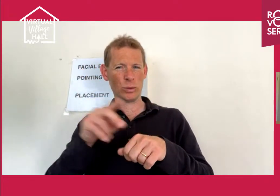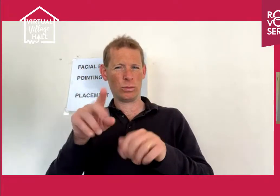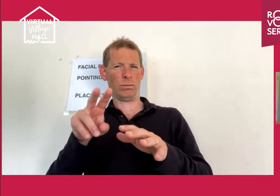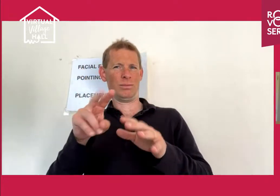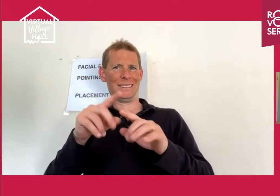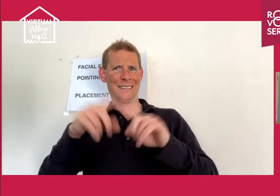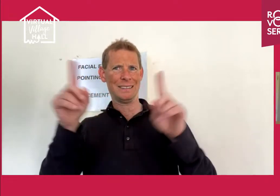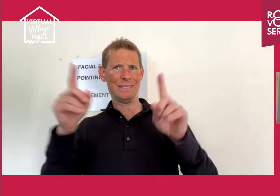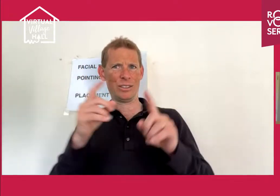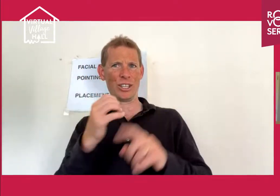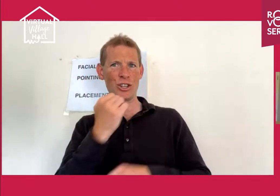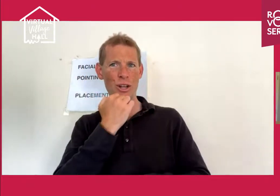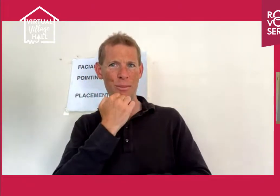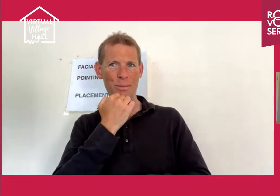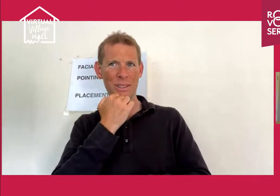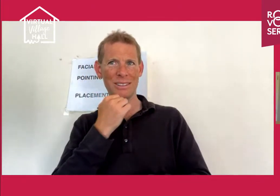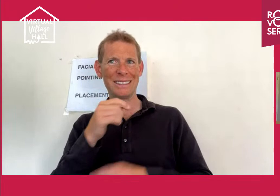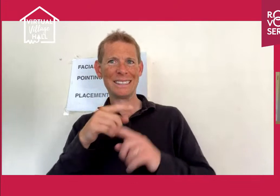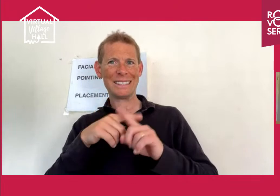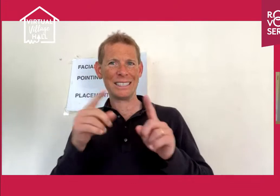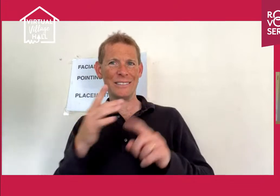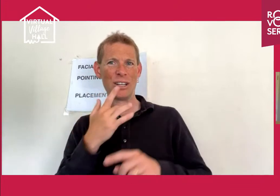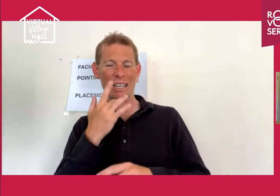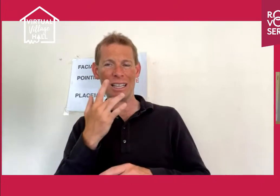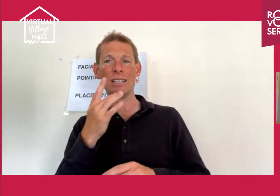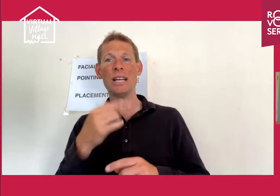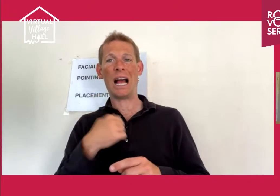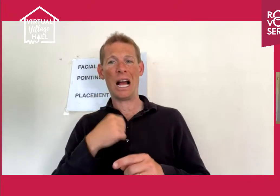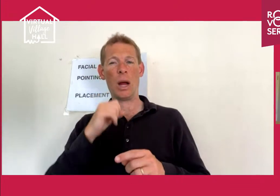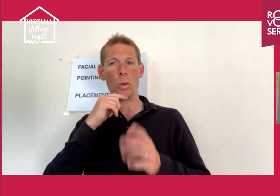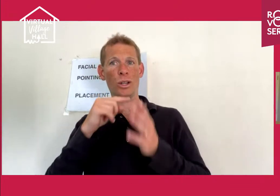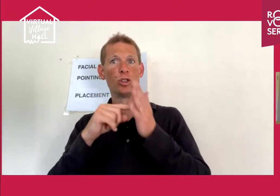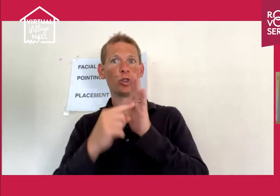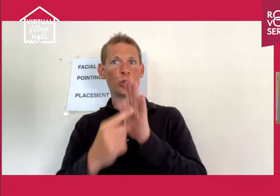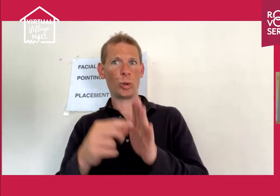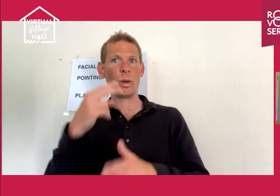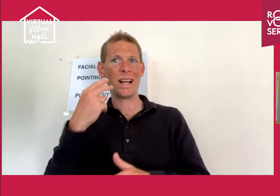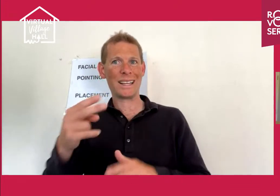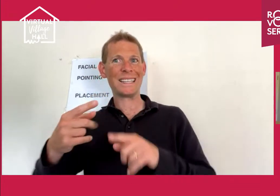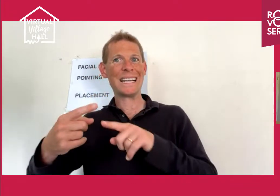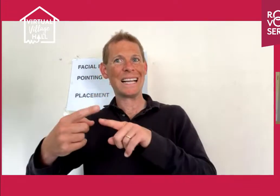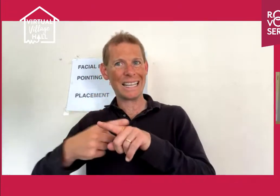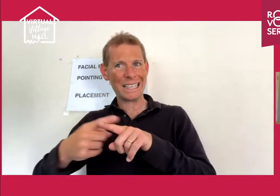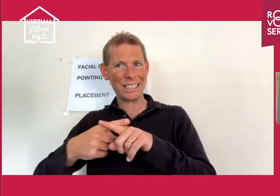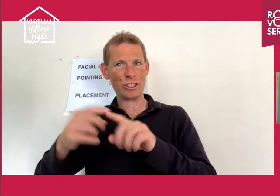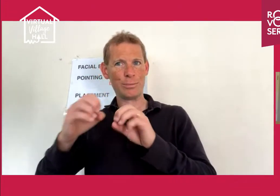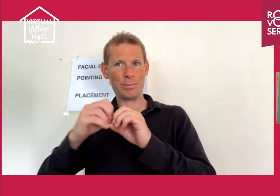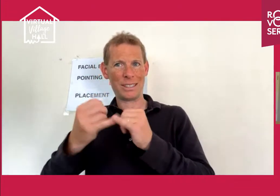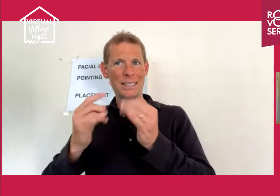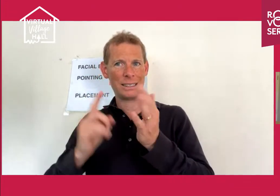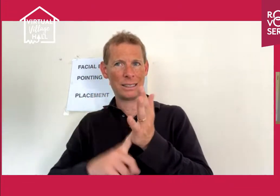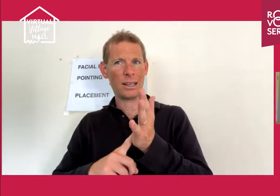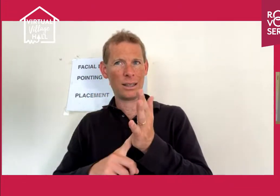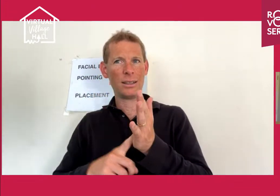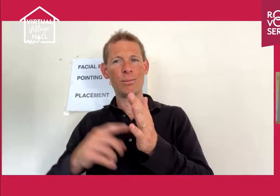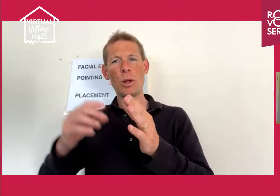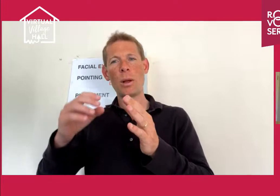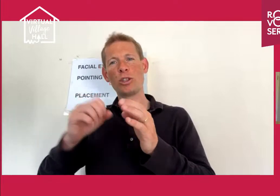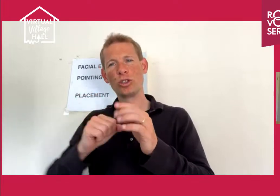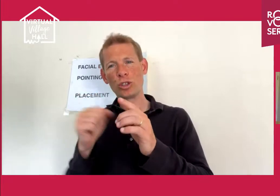I'm signing Northern Ireland signs this morning. You're probably wondering why the numbers are different. So I will show you the English signs